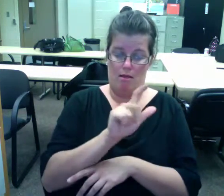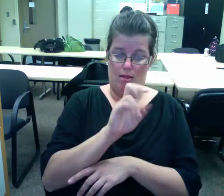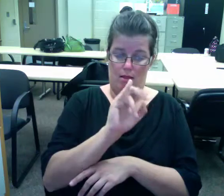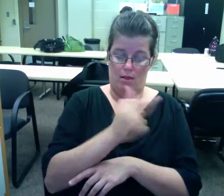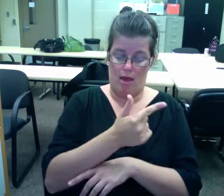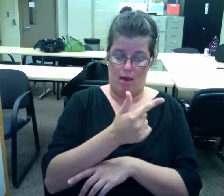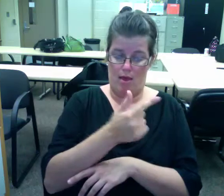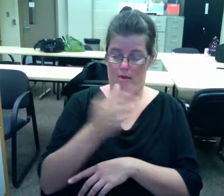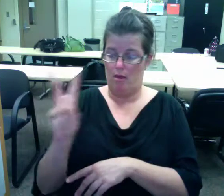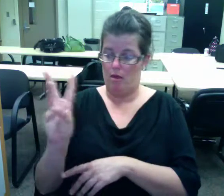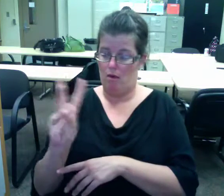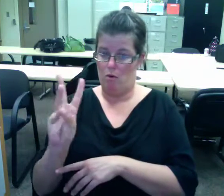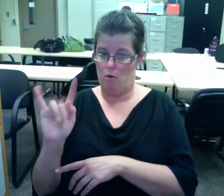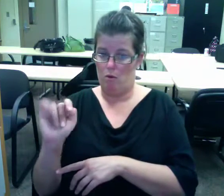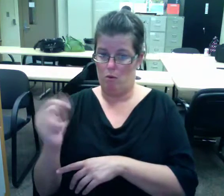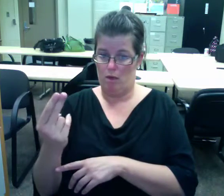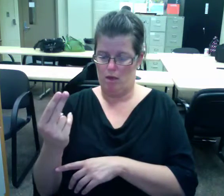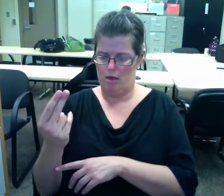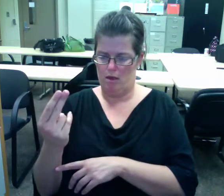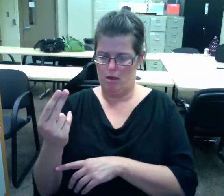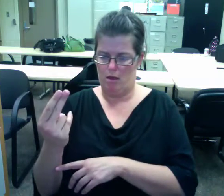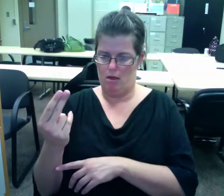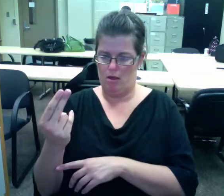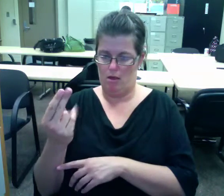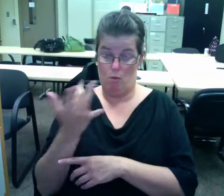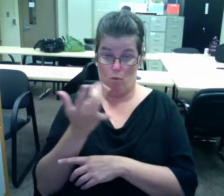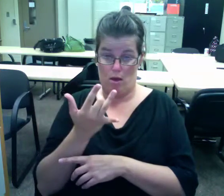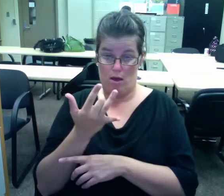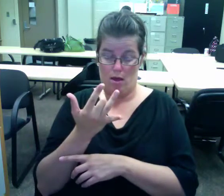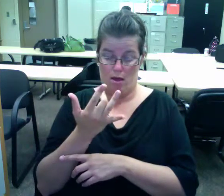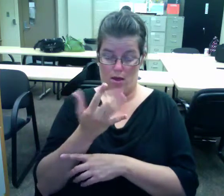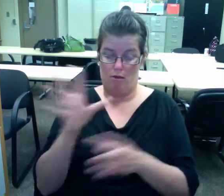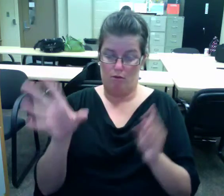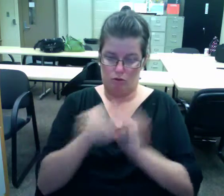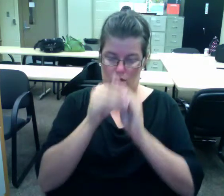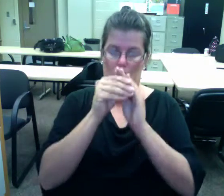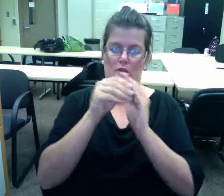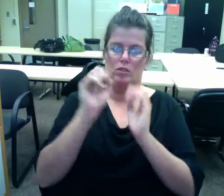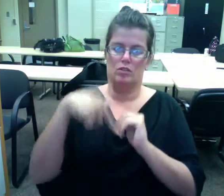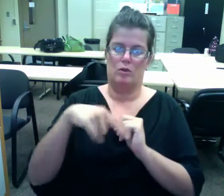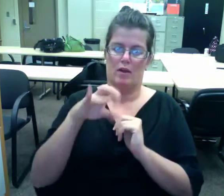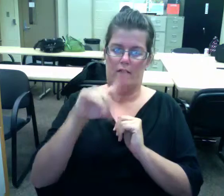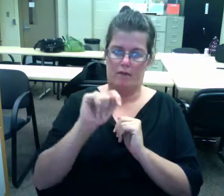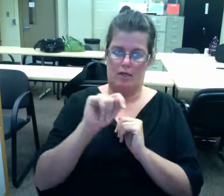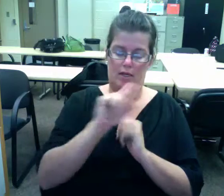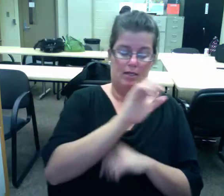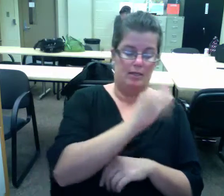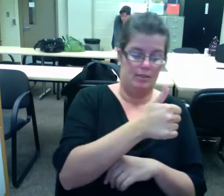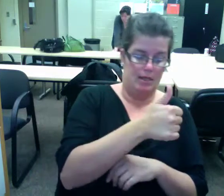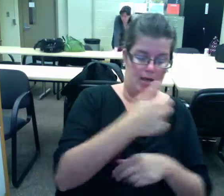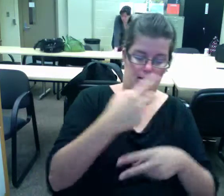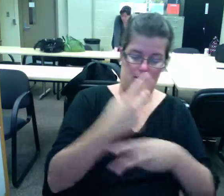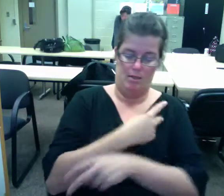square feet? That's right, 10 times 8 equals 80 square feet.